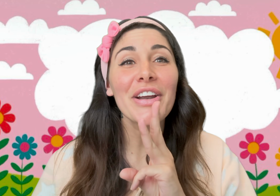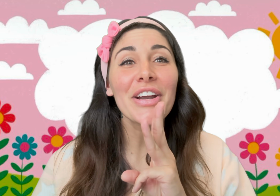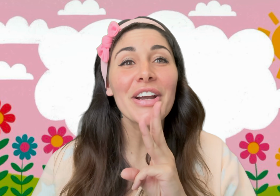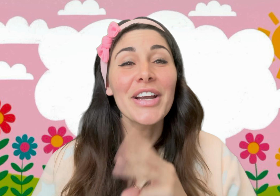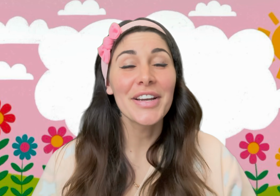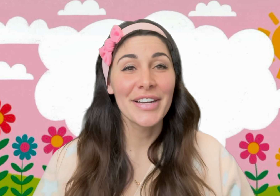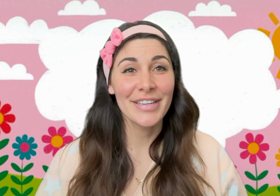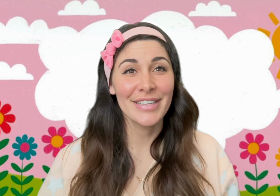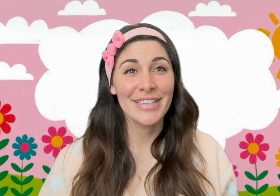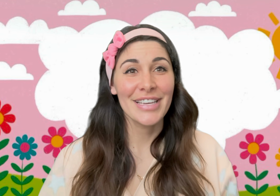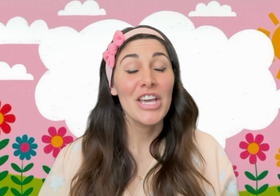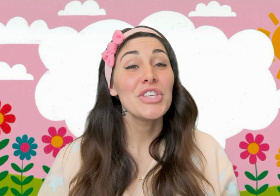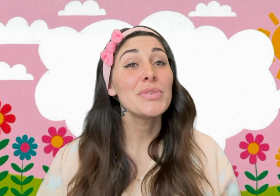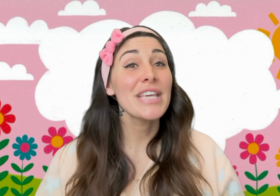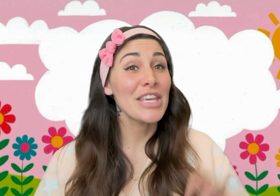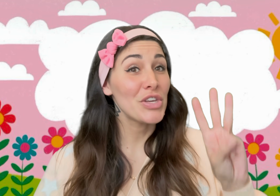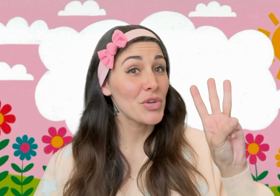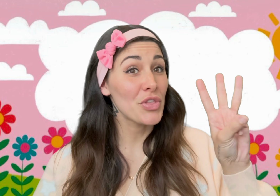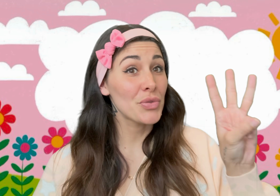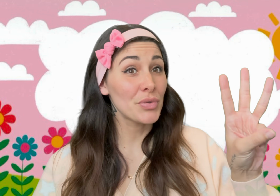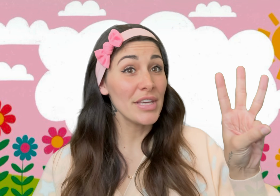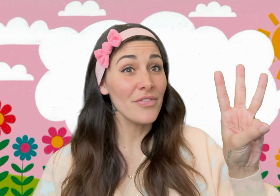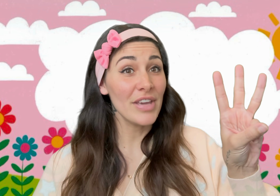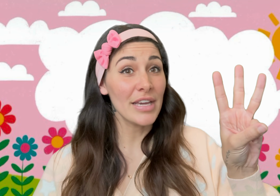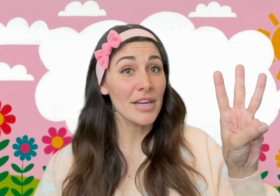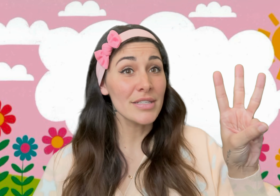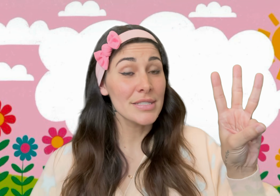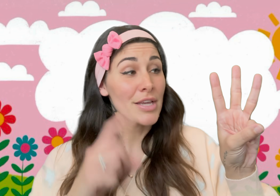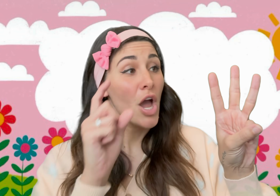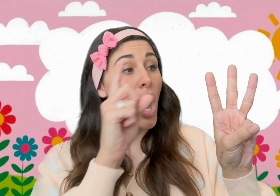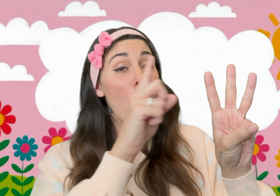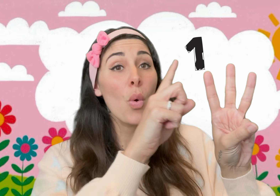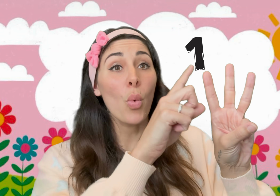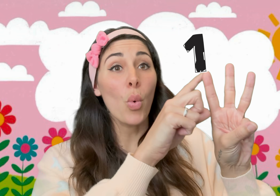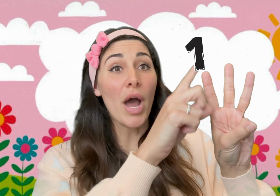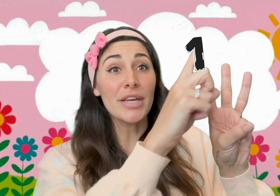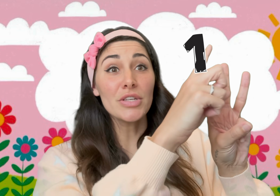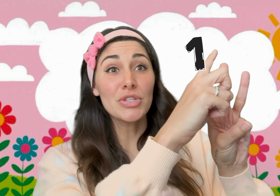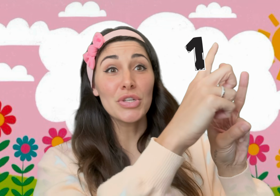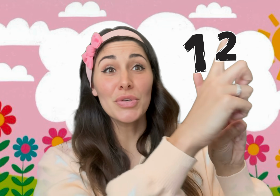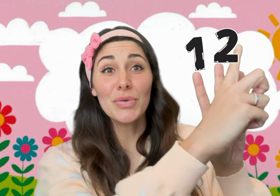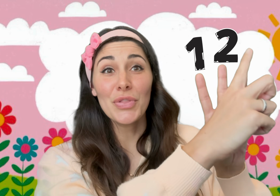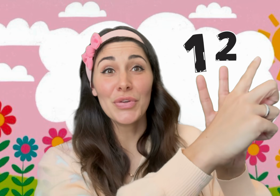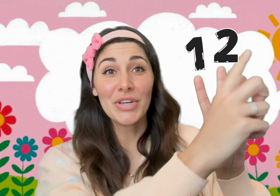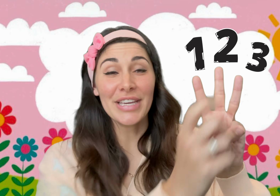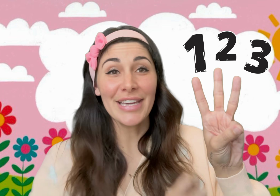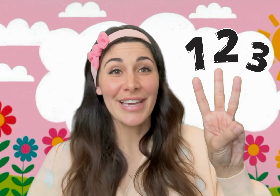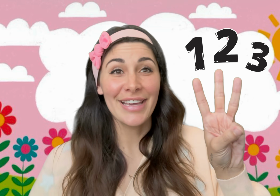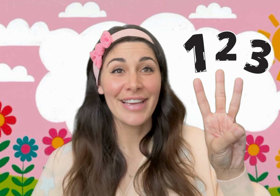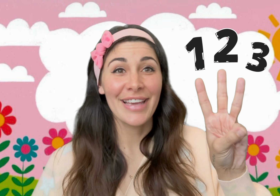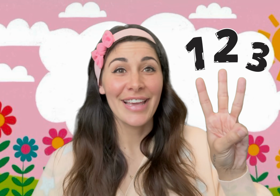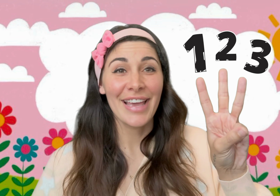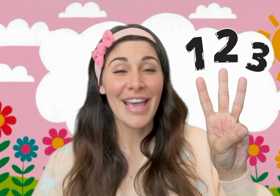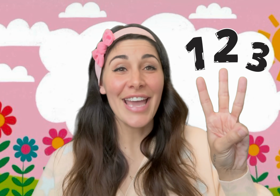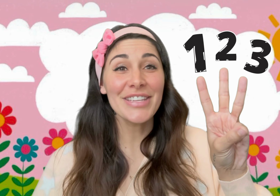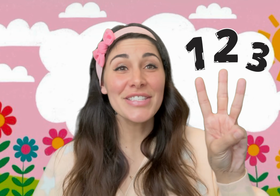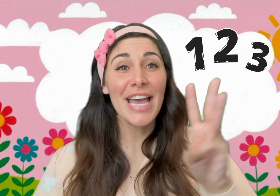Water. You take your 3 fingers, 1, 2, 3, and you sign